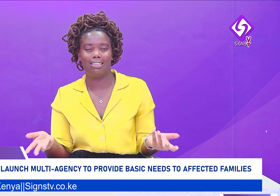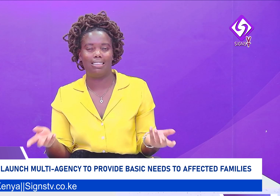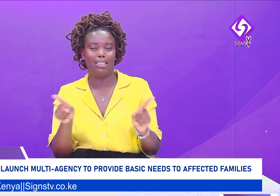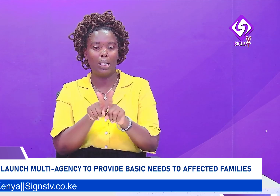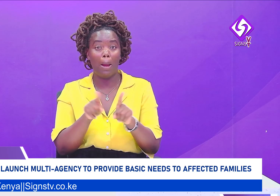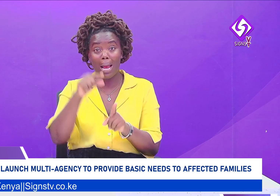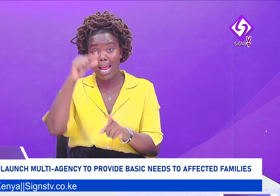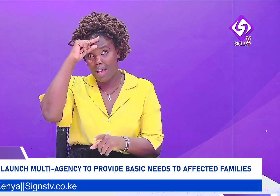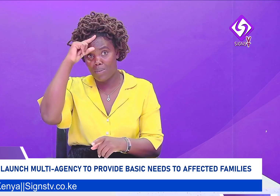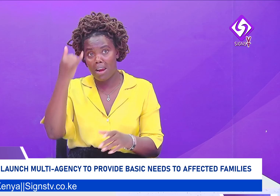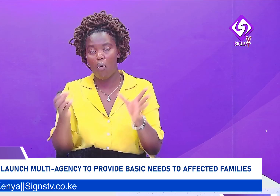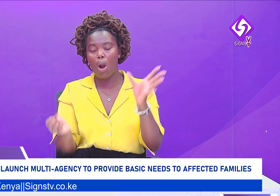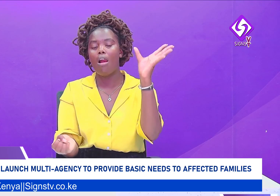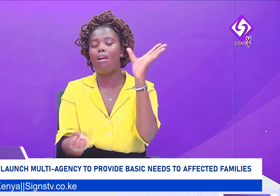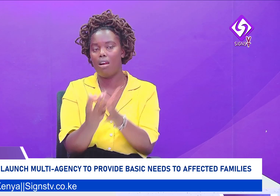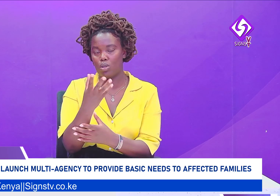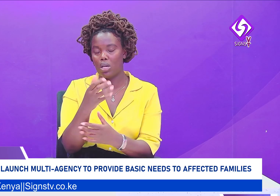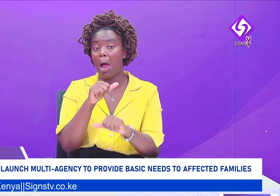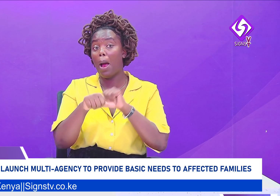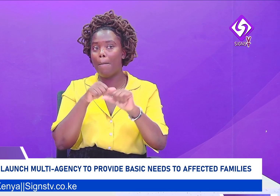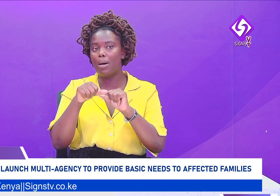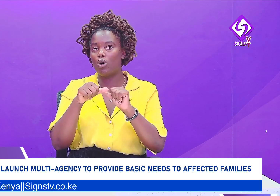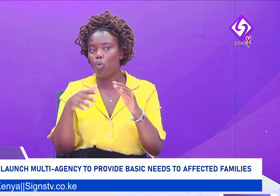heartbreak, and loss, government has launched a